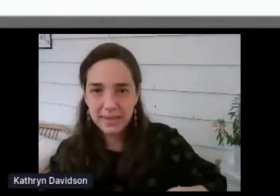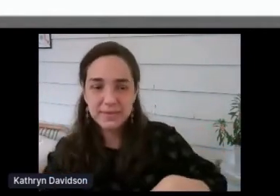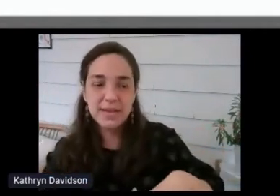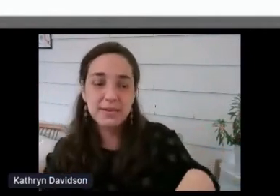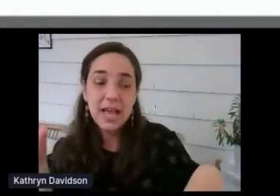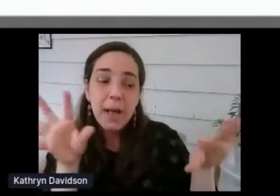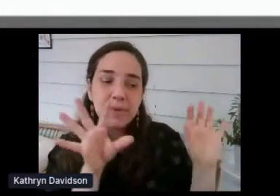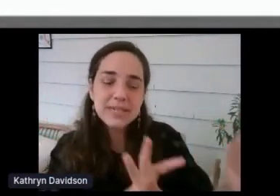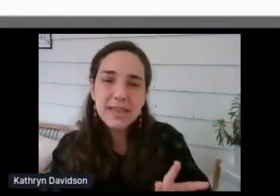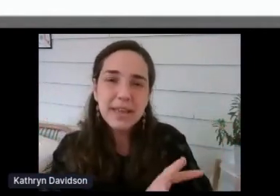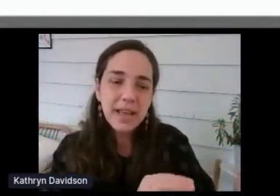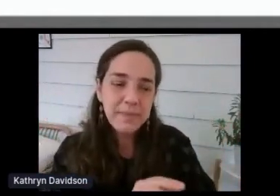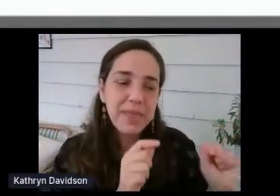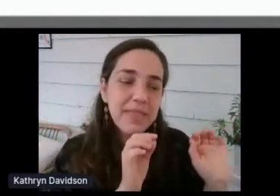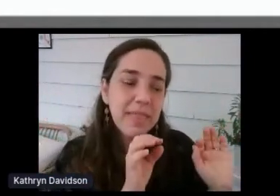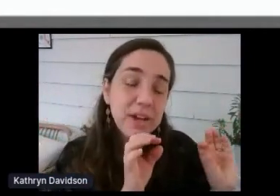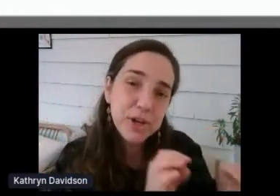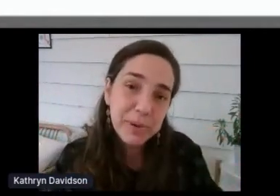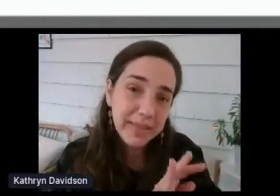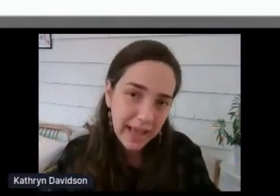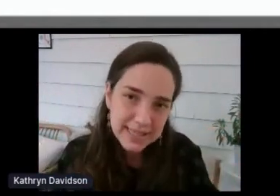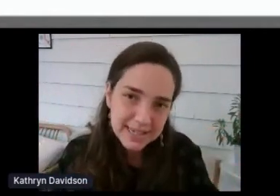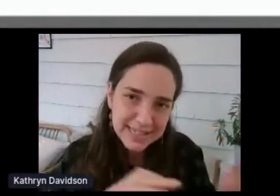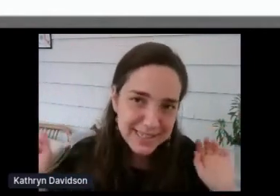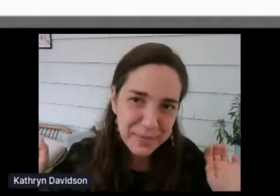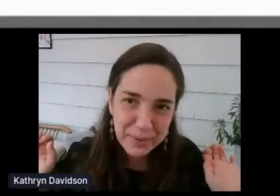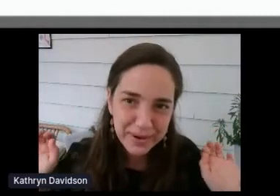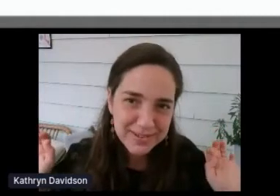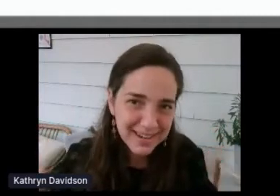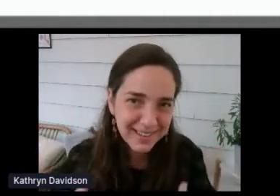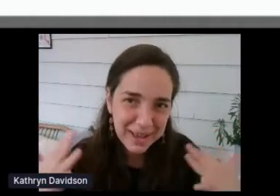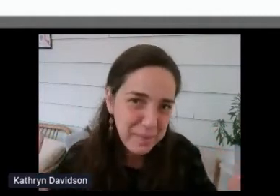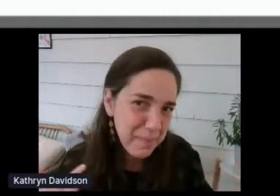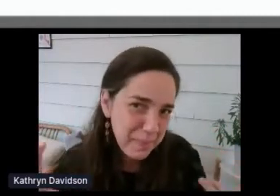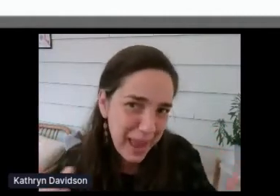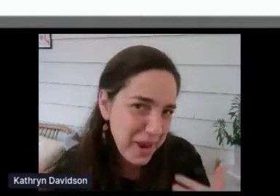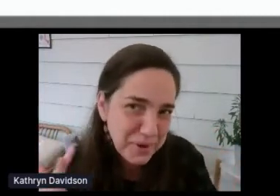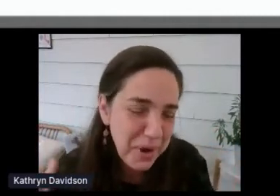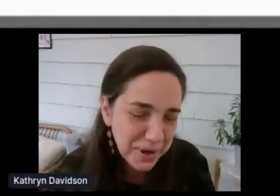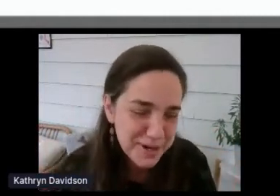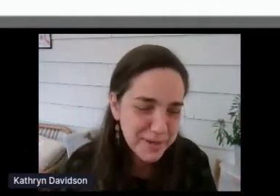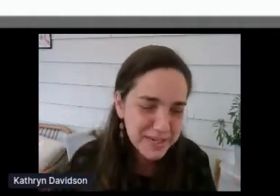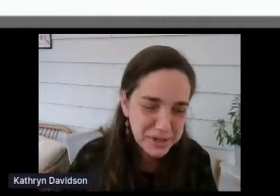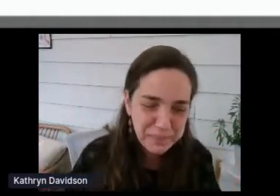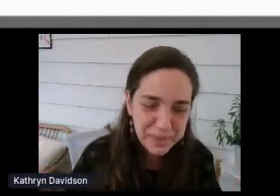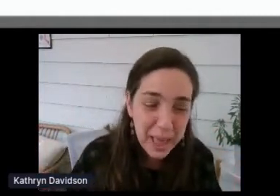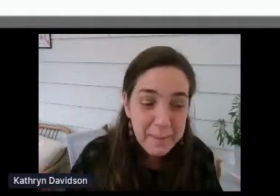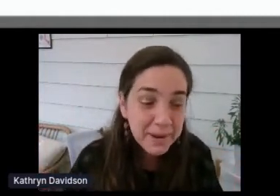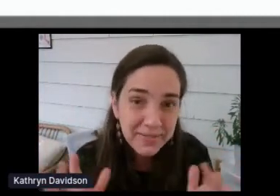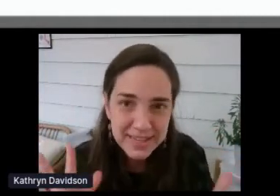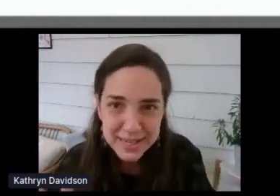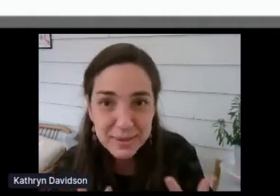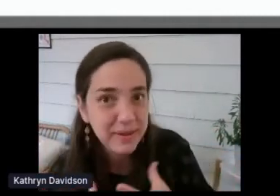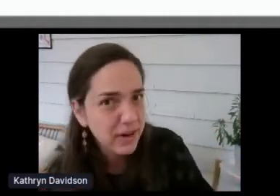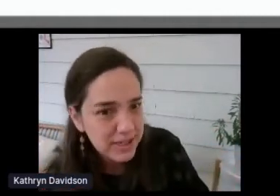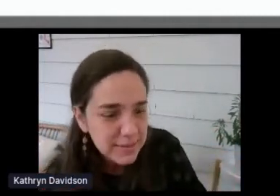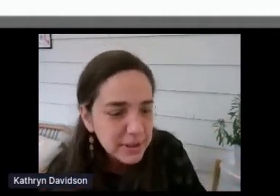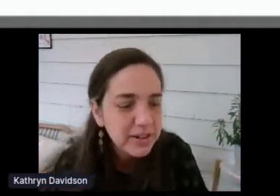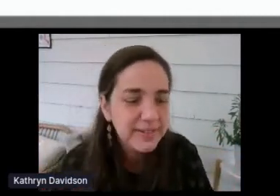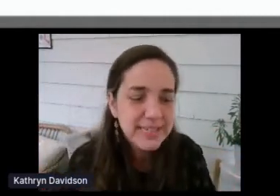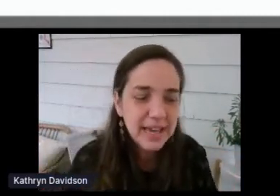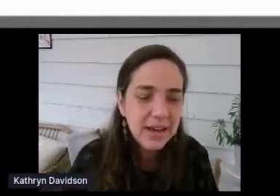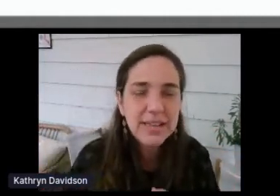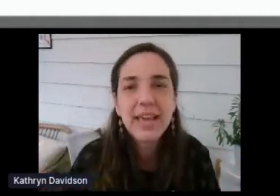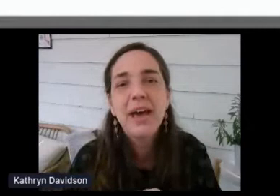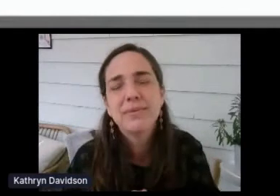about is making those sounds. There's nothing in interpreting that sentence that requires any like analog interpretation. But if I say something very